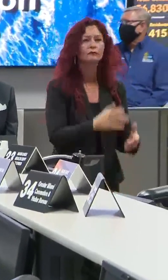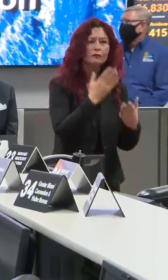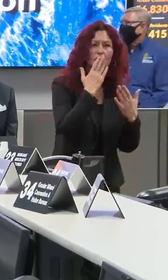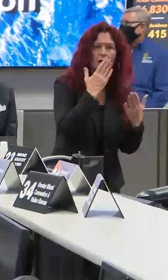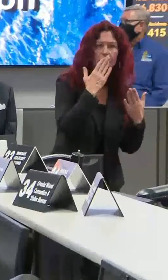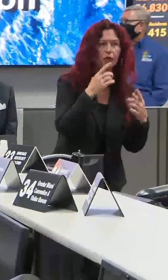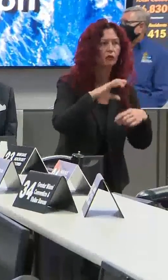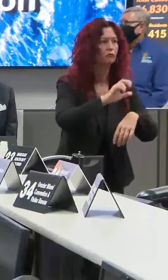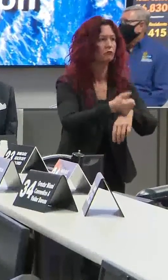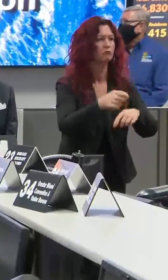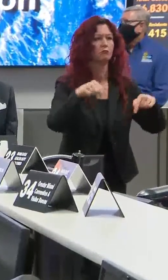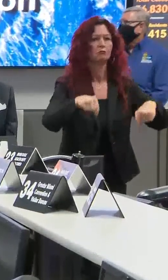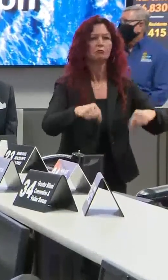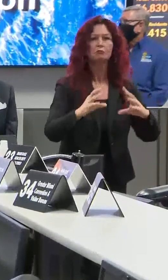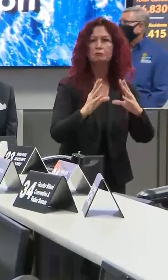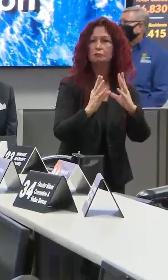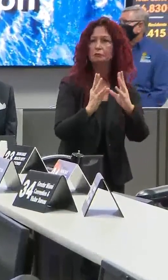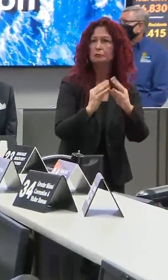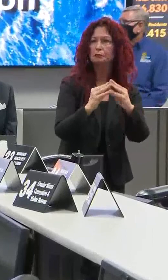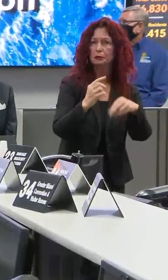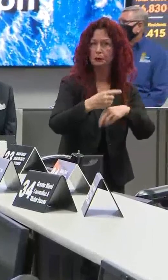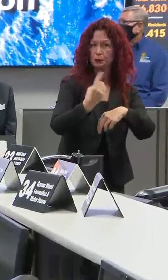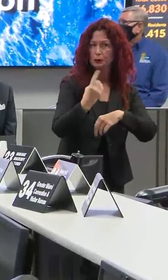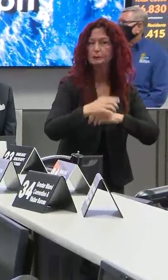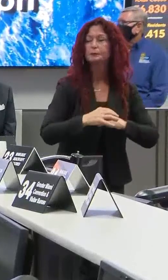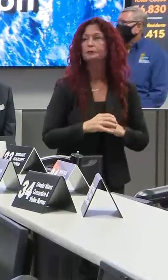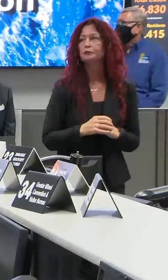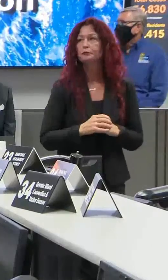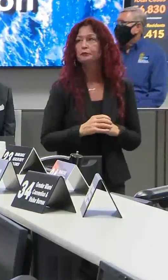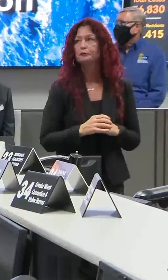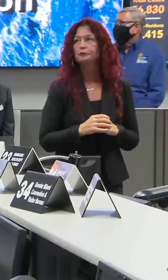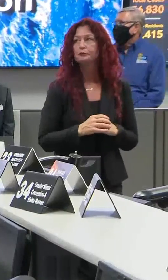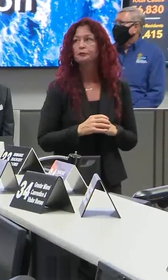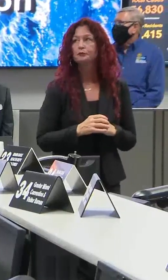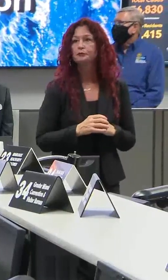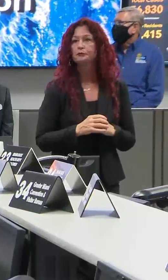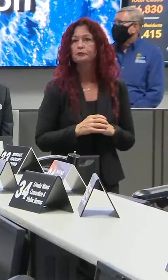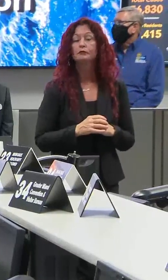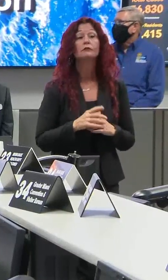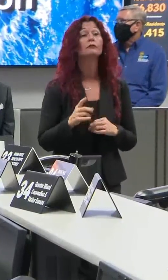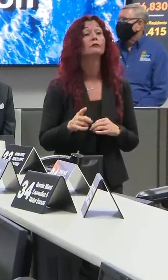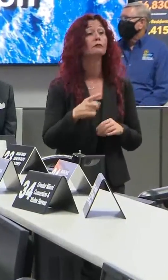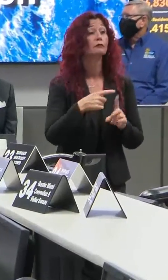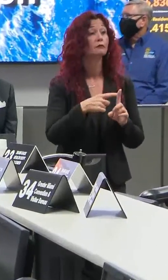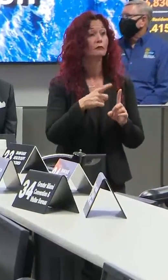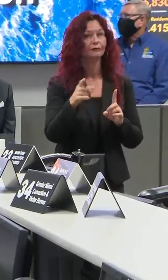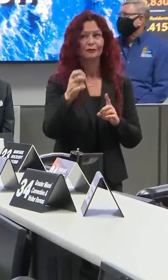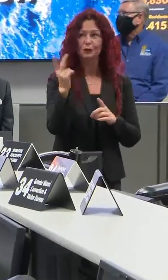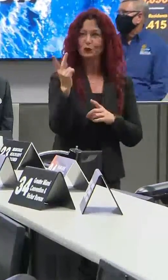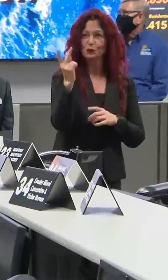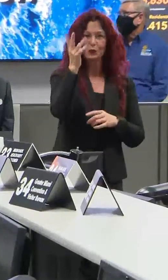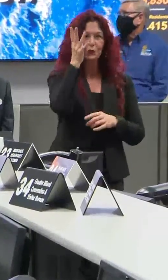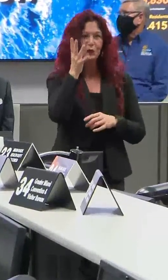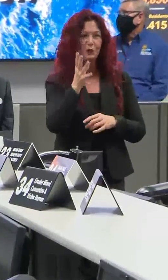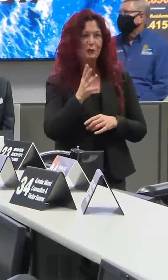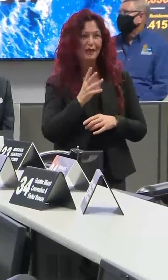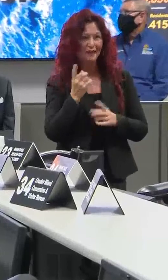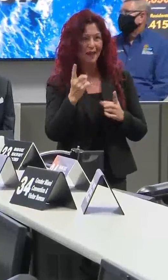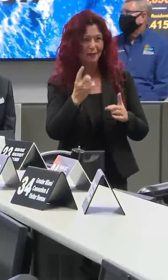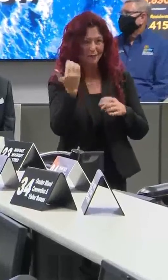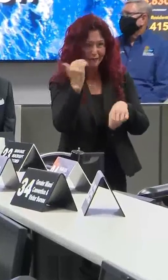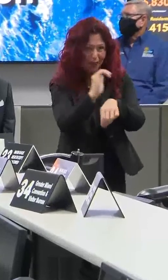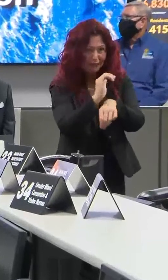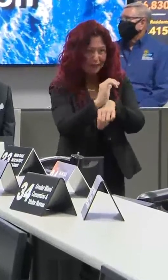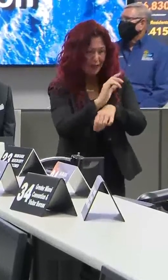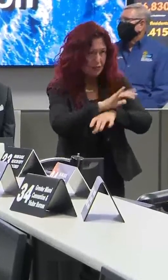conference here today. I also would like to thank Ben and Richard for their leadership on yesterday. I watched it all on